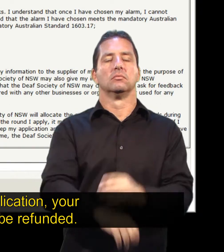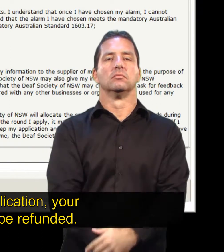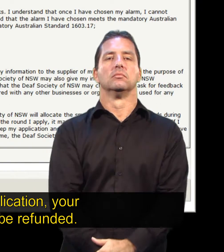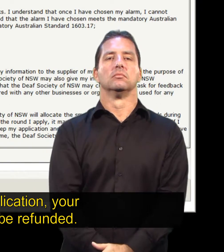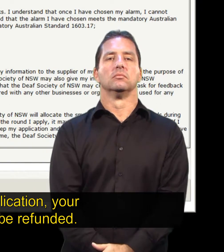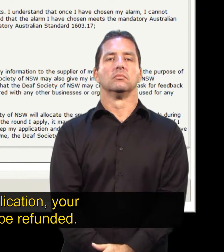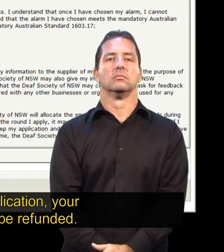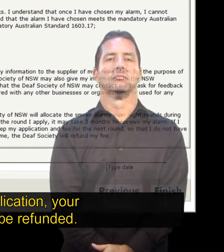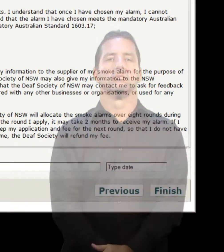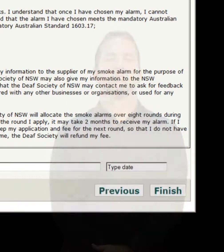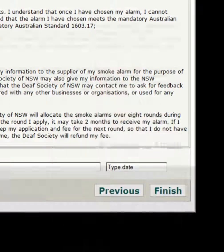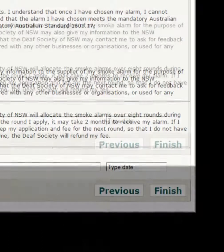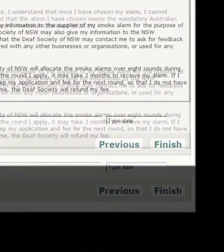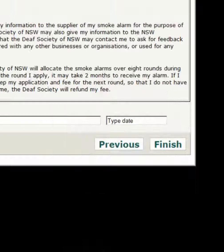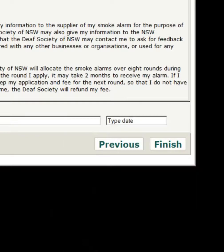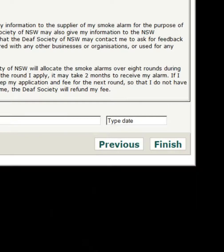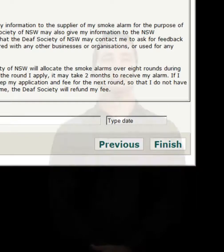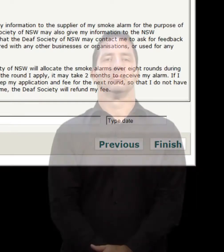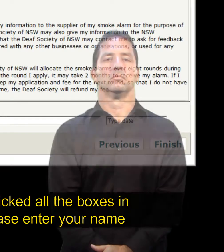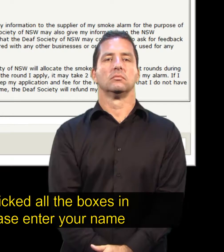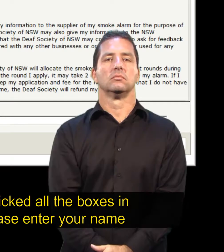your $50 will be refunded.